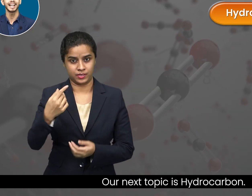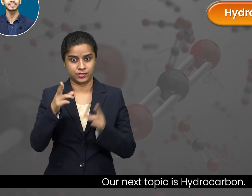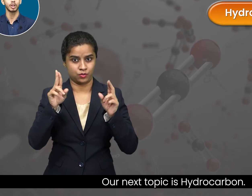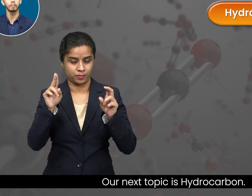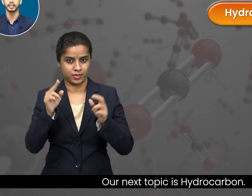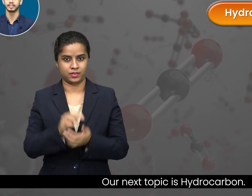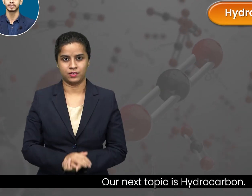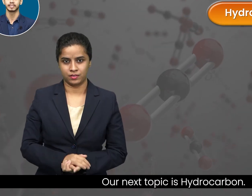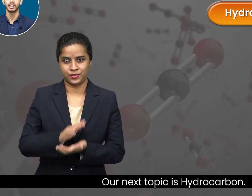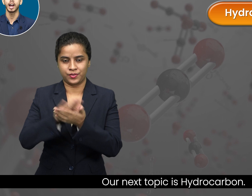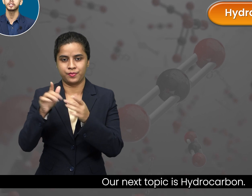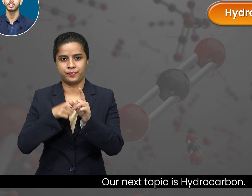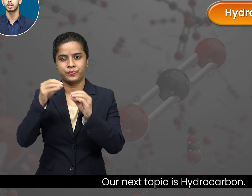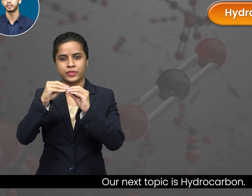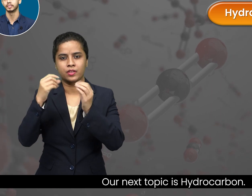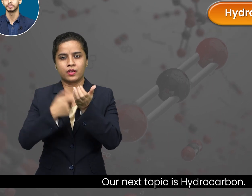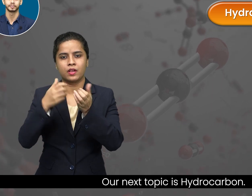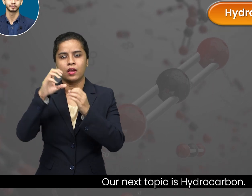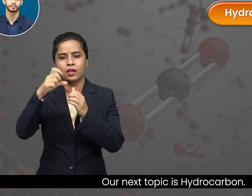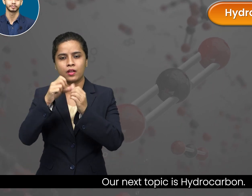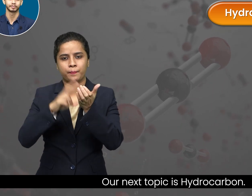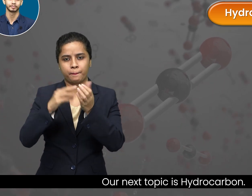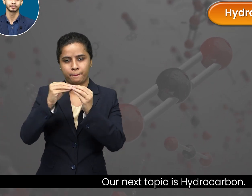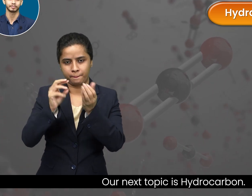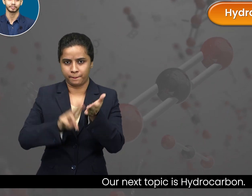Our next topic is hydrocarbon.